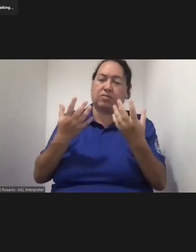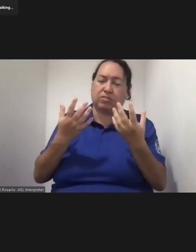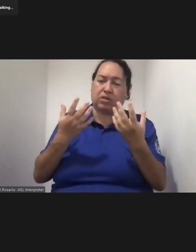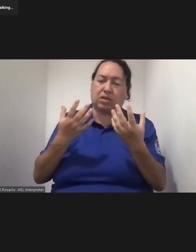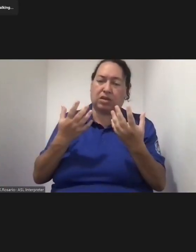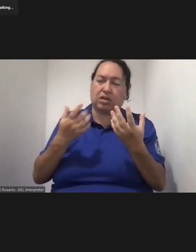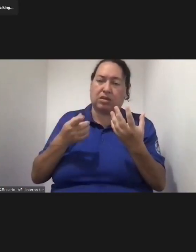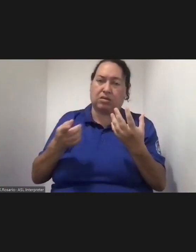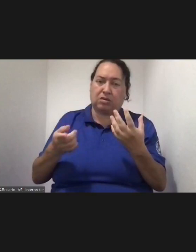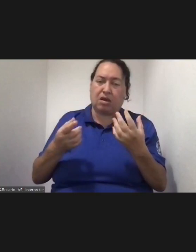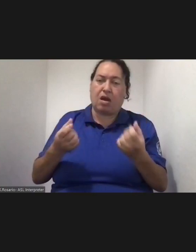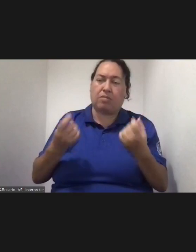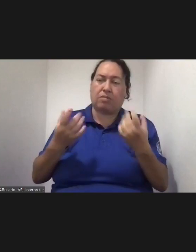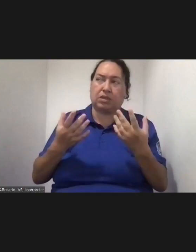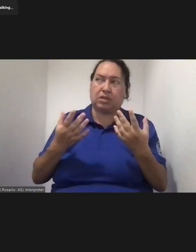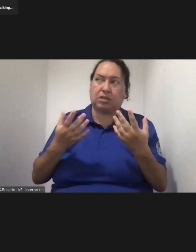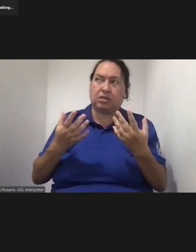were